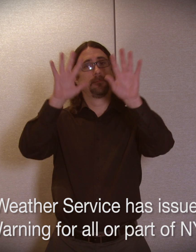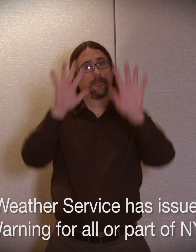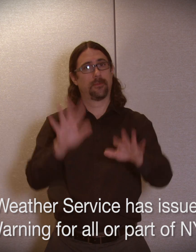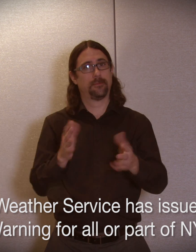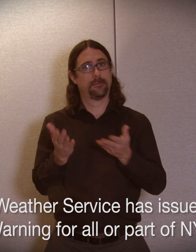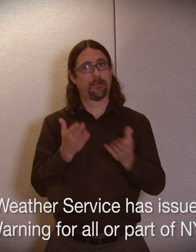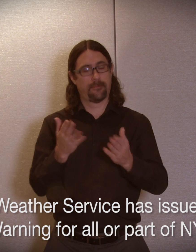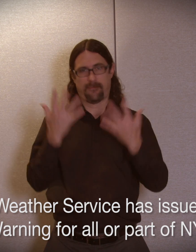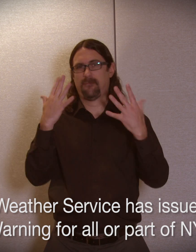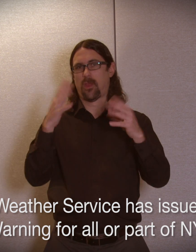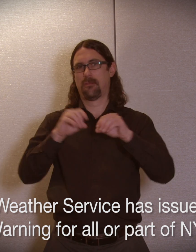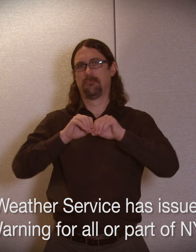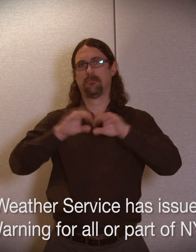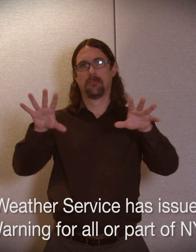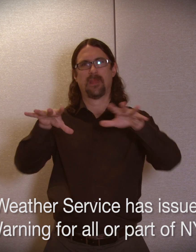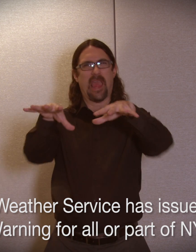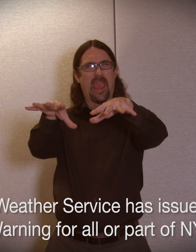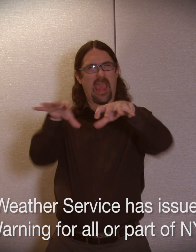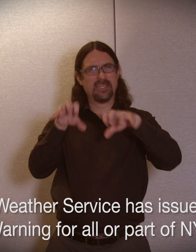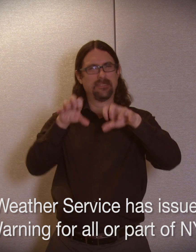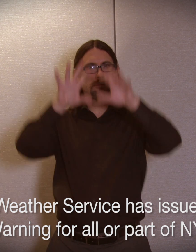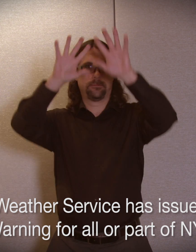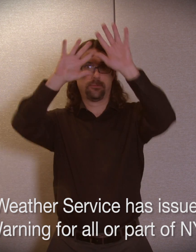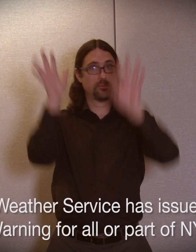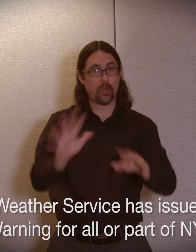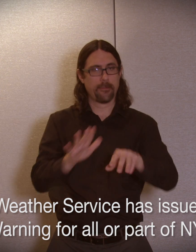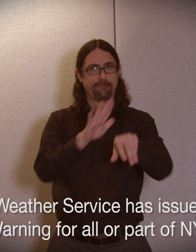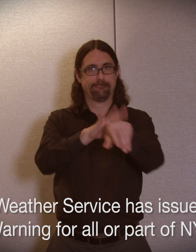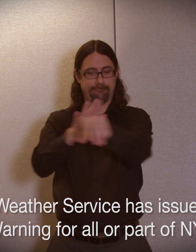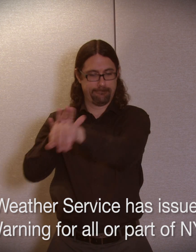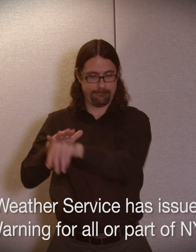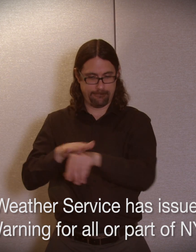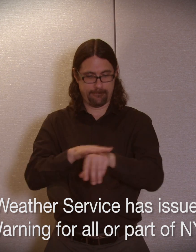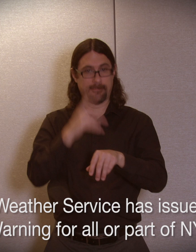The National Weather Service is issued an ice storm warning for all or part of New York City.